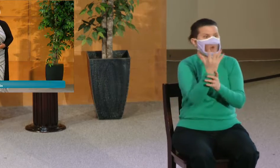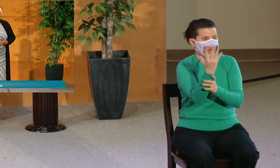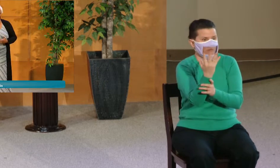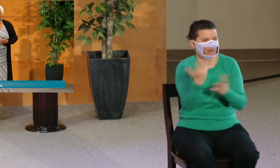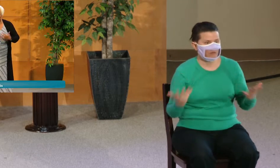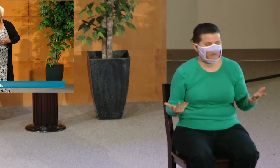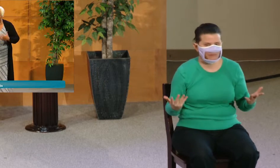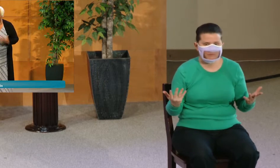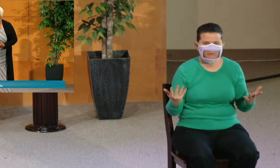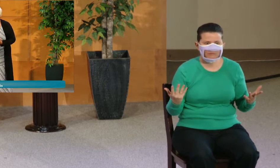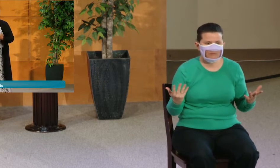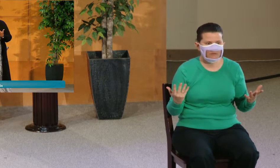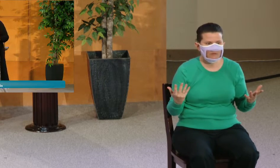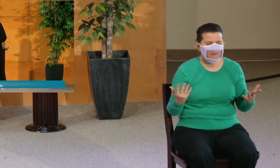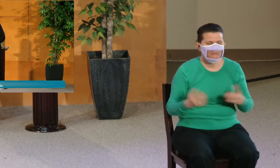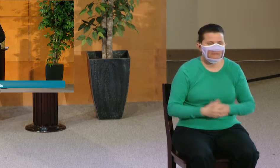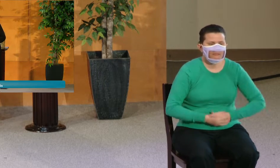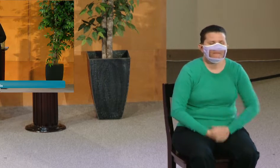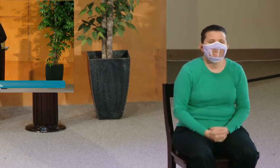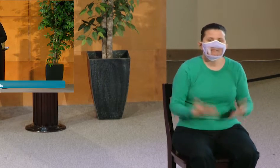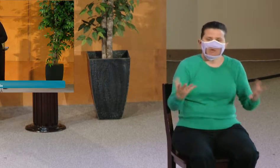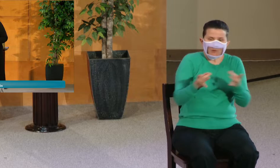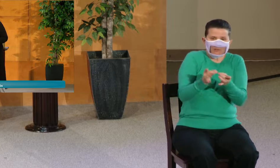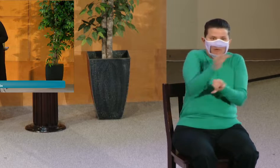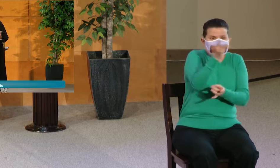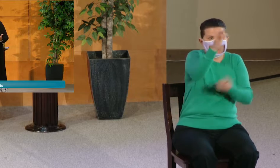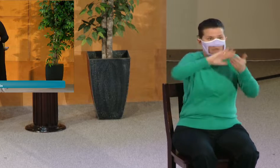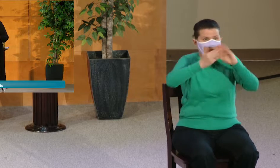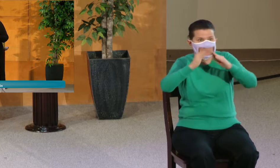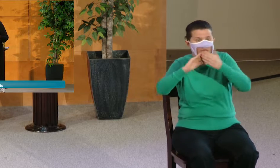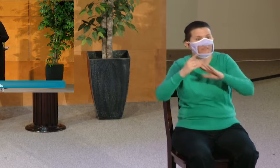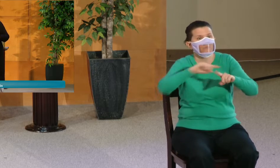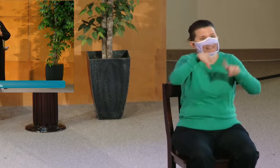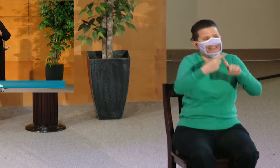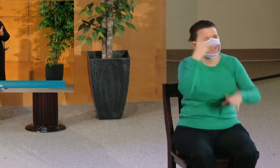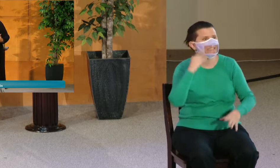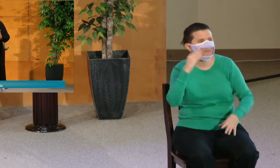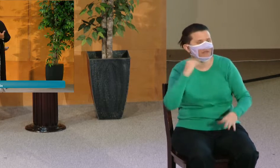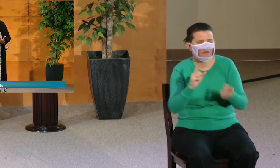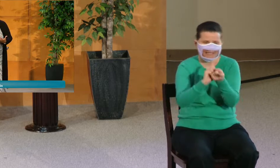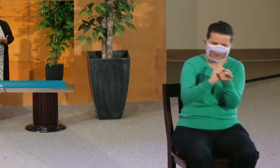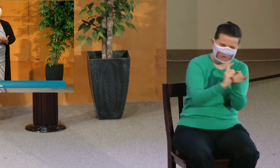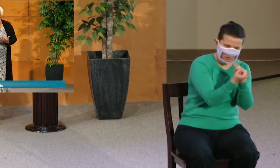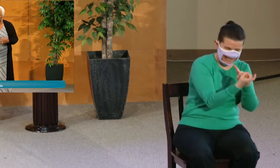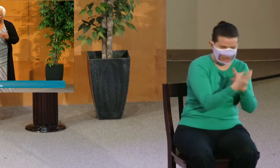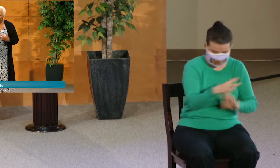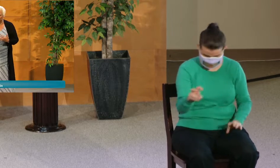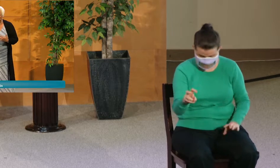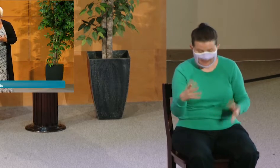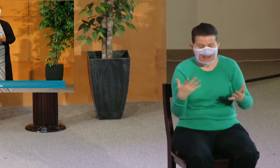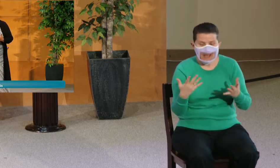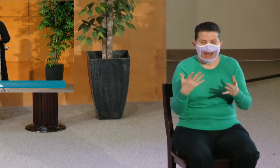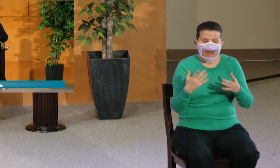the community, the spiritual community, in the process of transition. And I mentioned before that this is a fertile time for